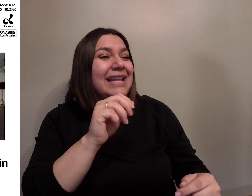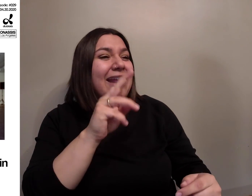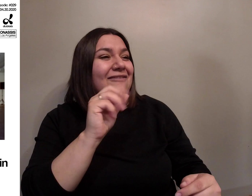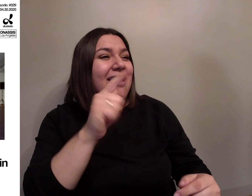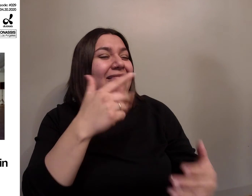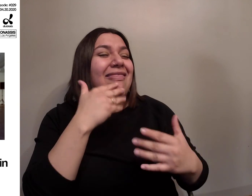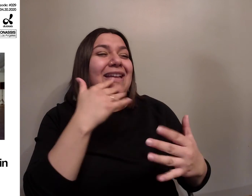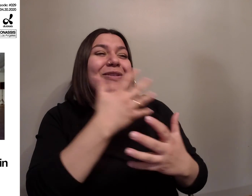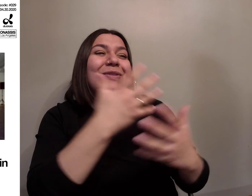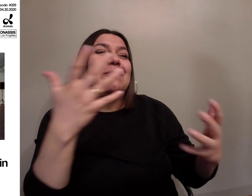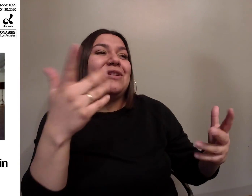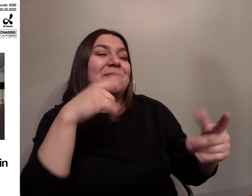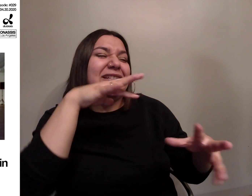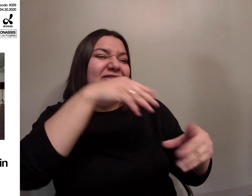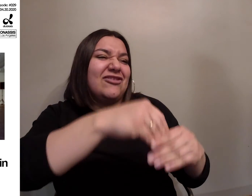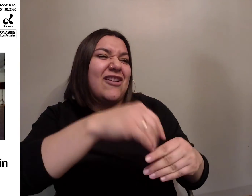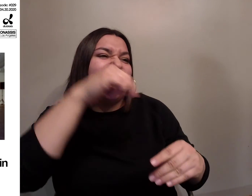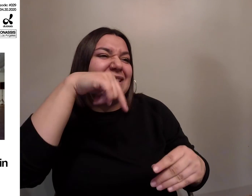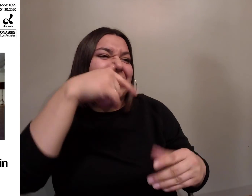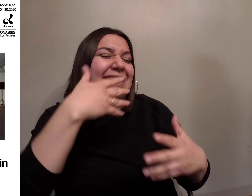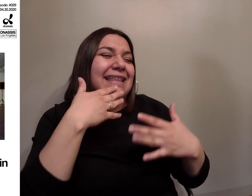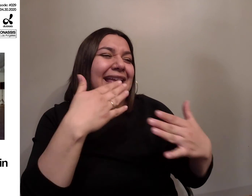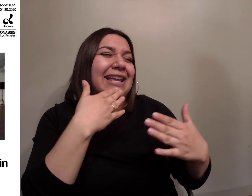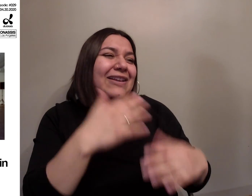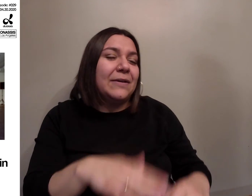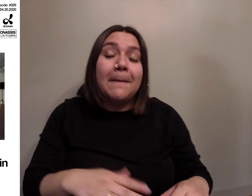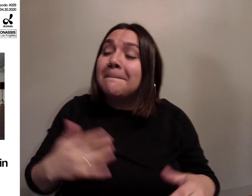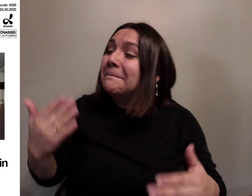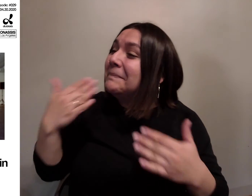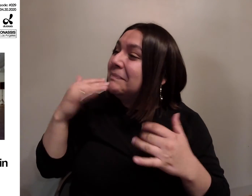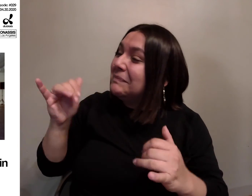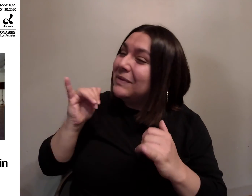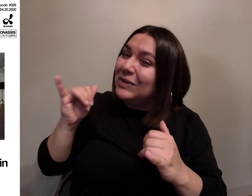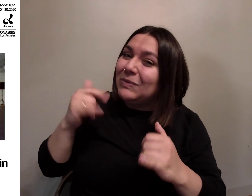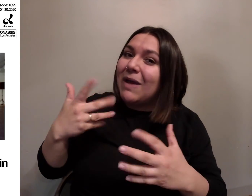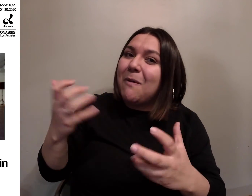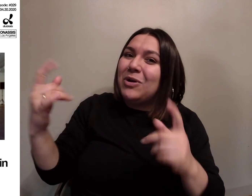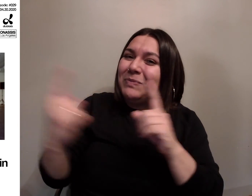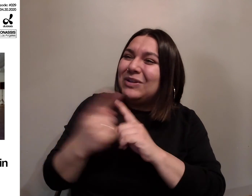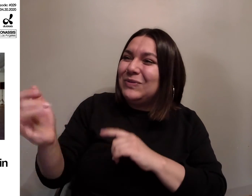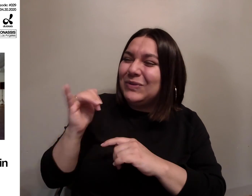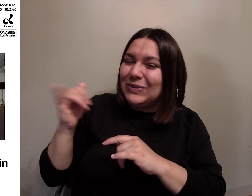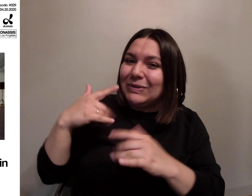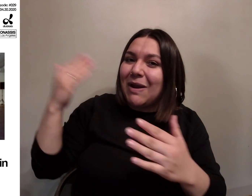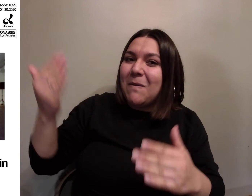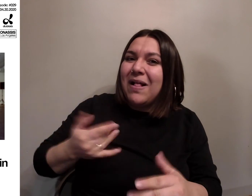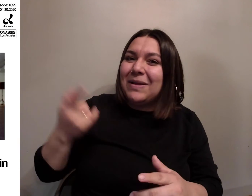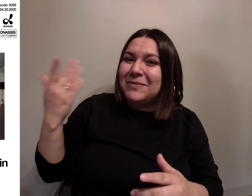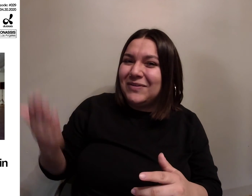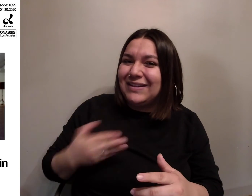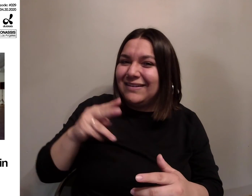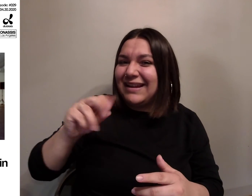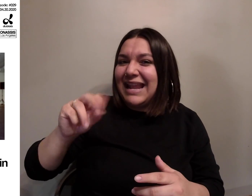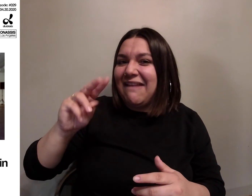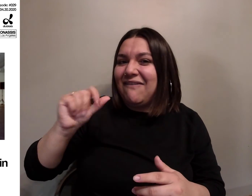Bye-bye. To support this show and